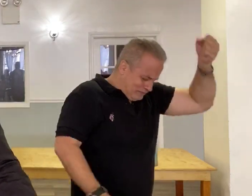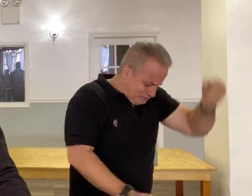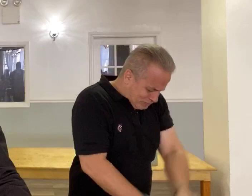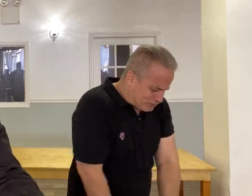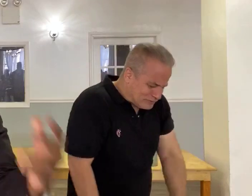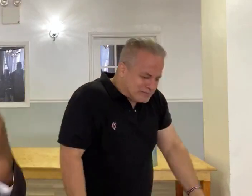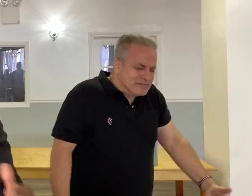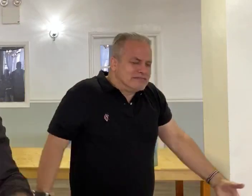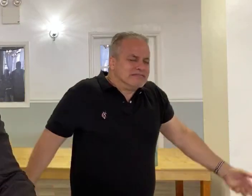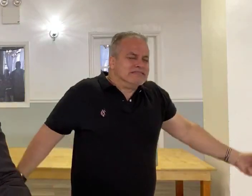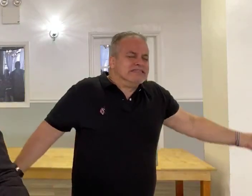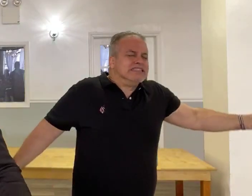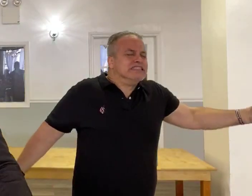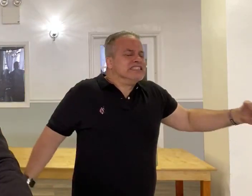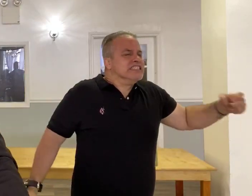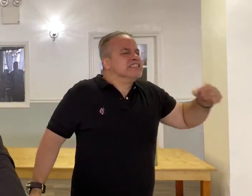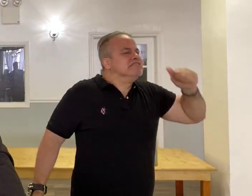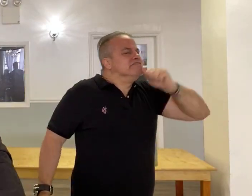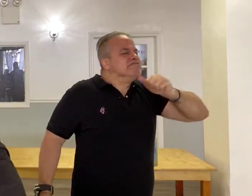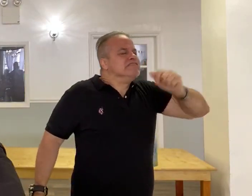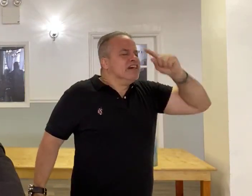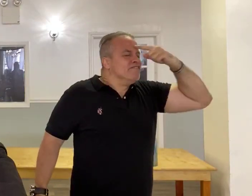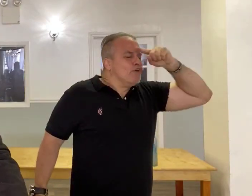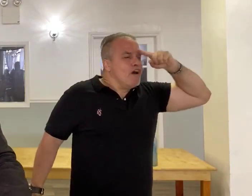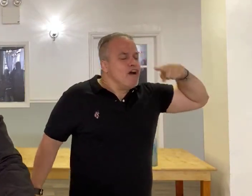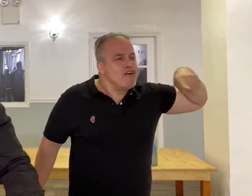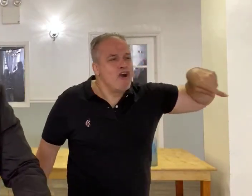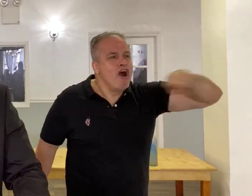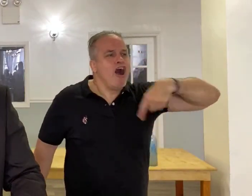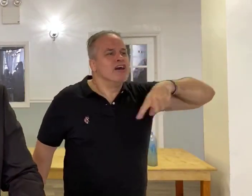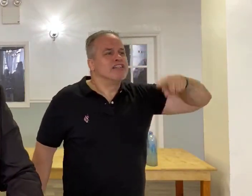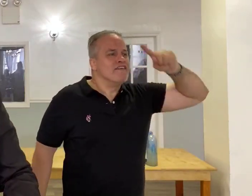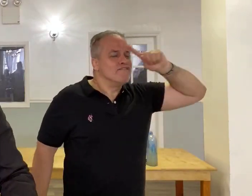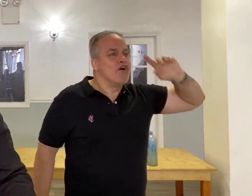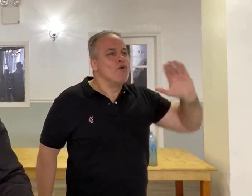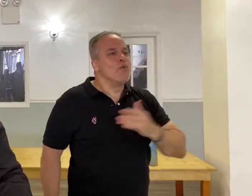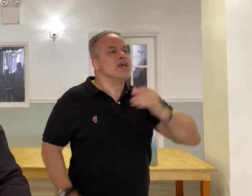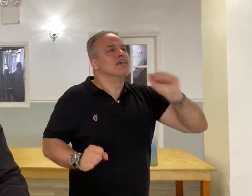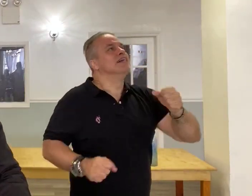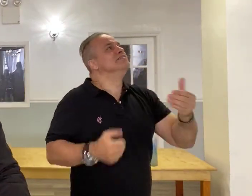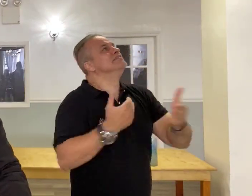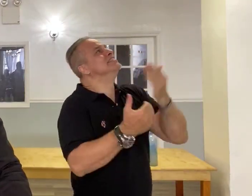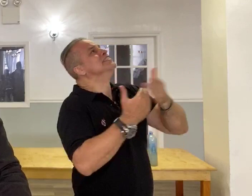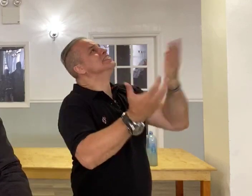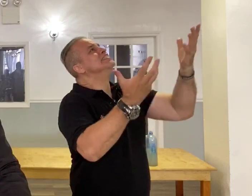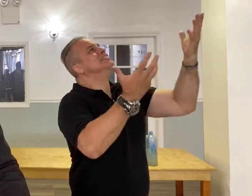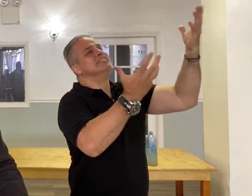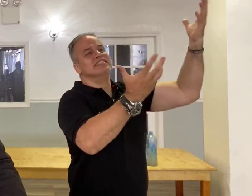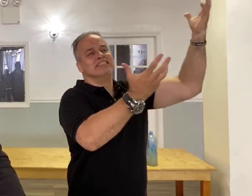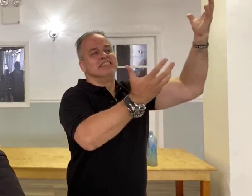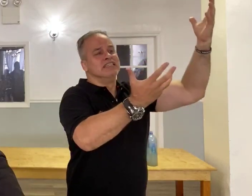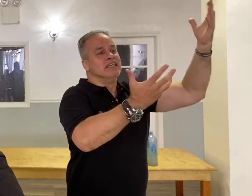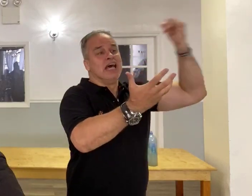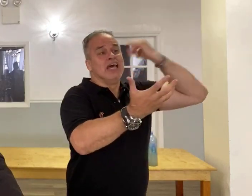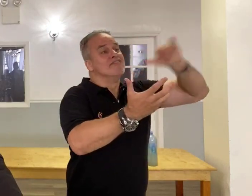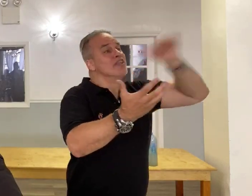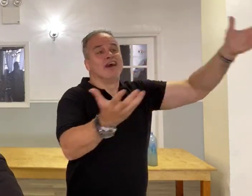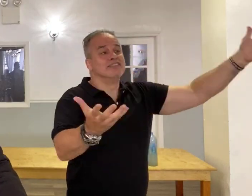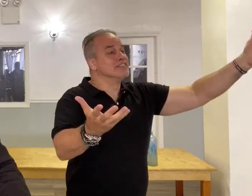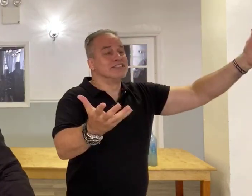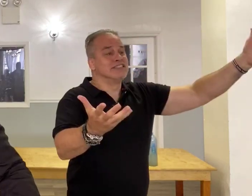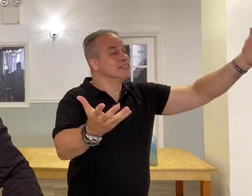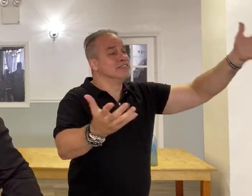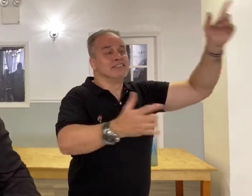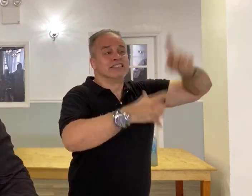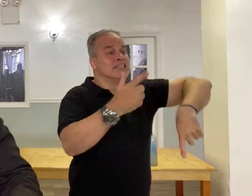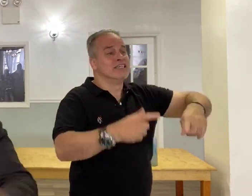would receive him and ask him to come into your life. Romans 10:13, the Bible says, for whosoever shall call upon the name of the